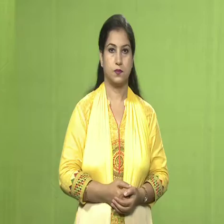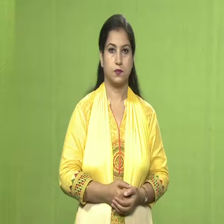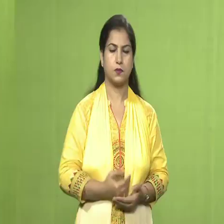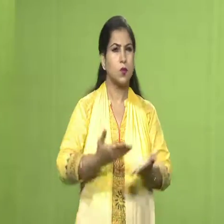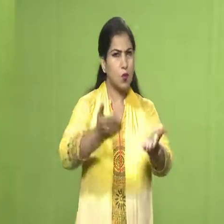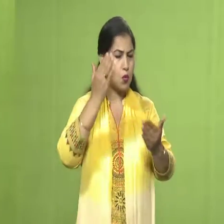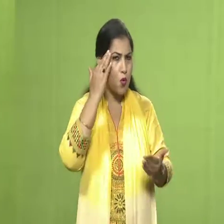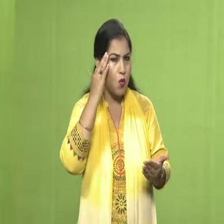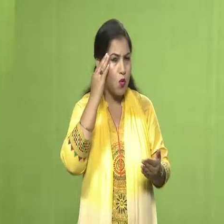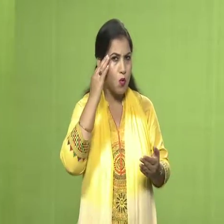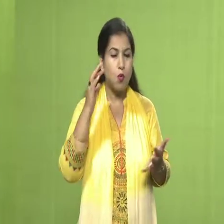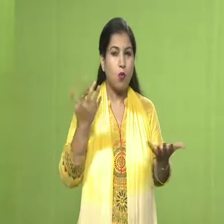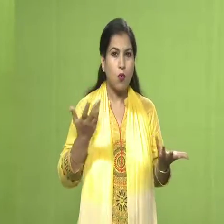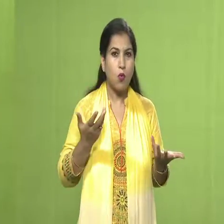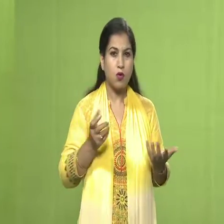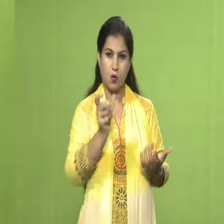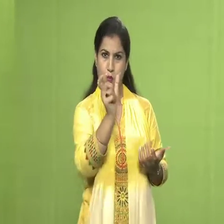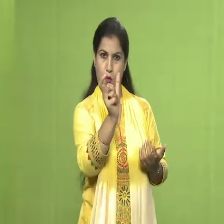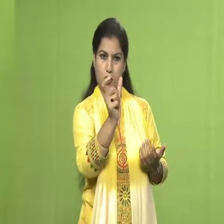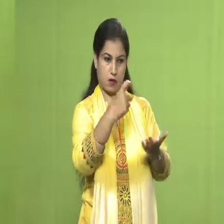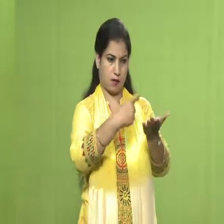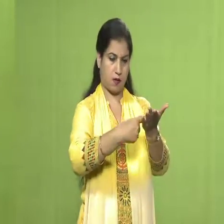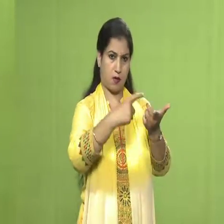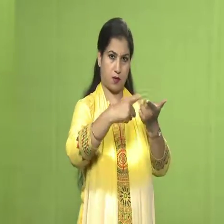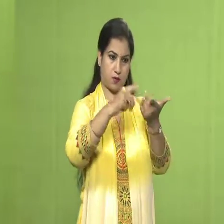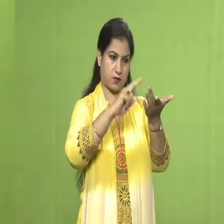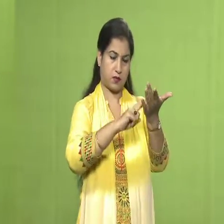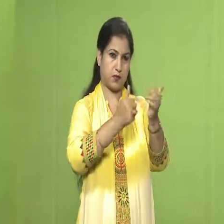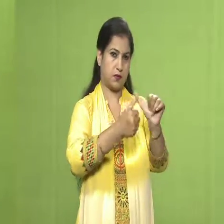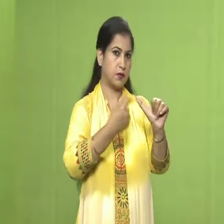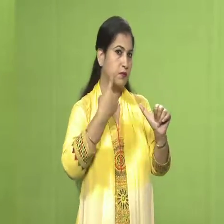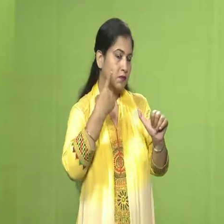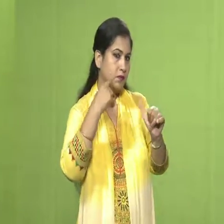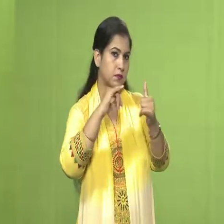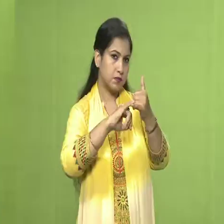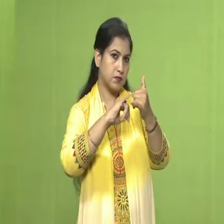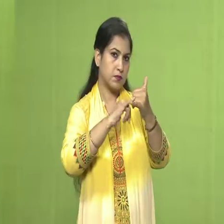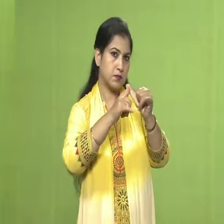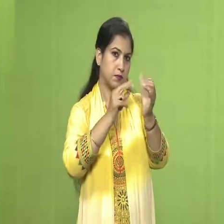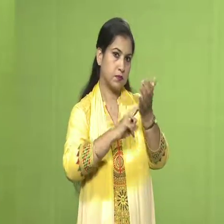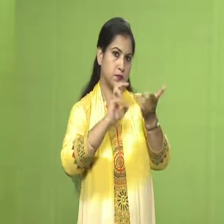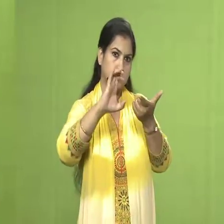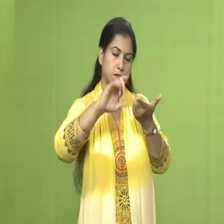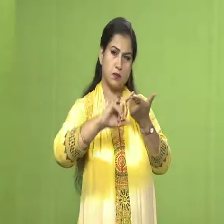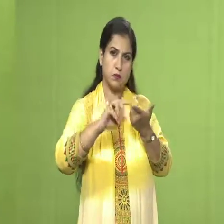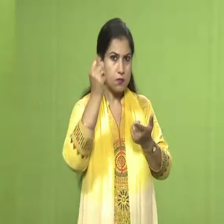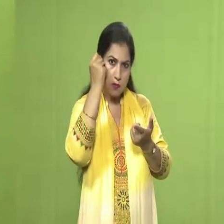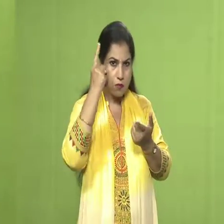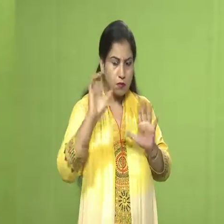As you know, the basic definition of Renaissance now, let us understand about this topic in more